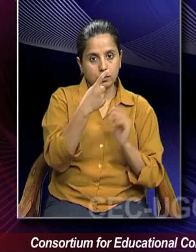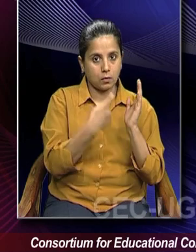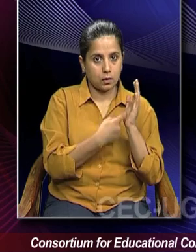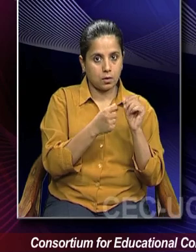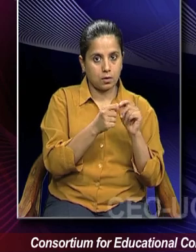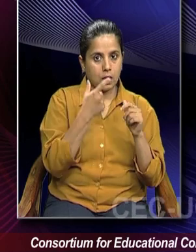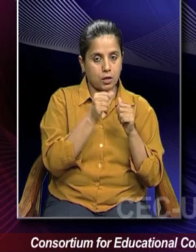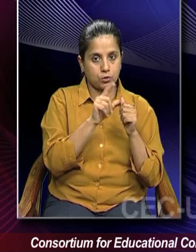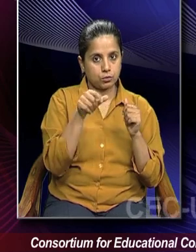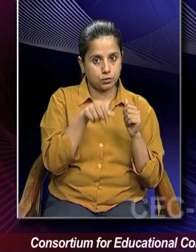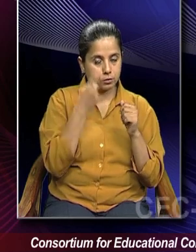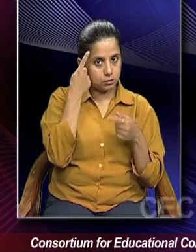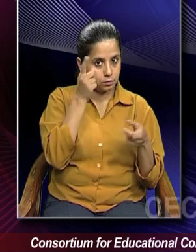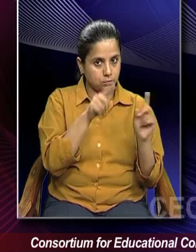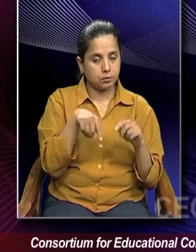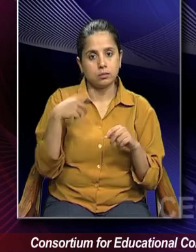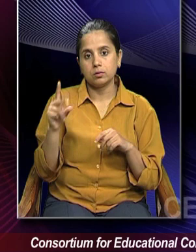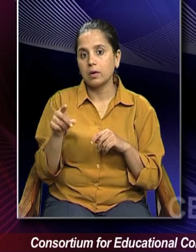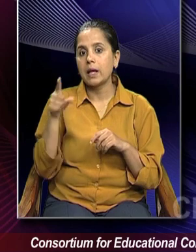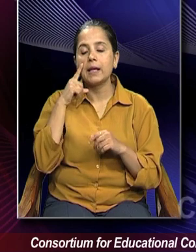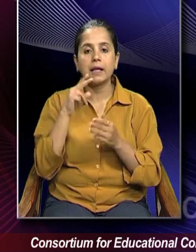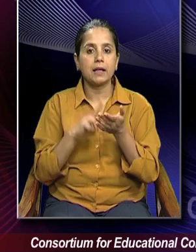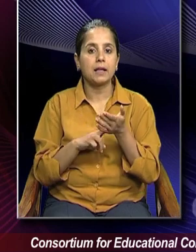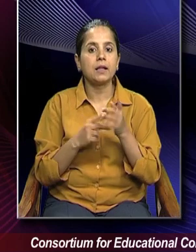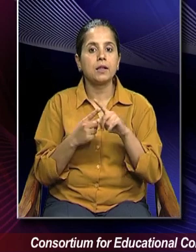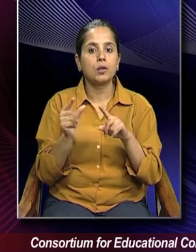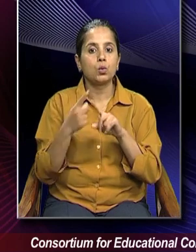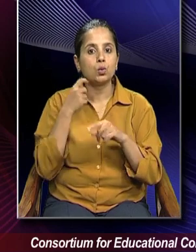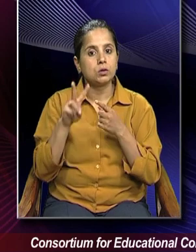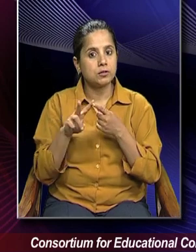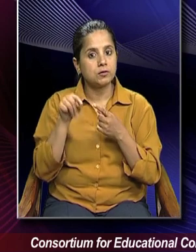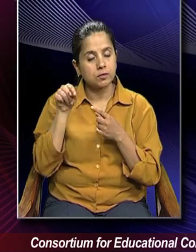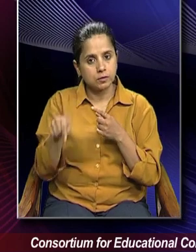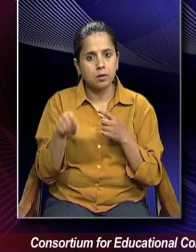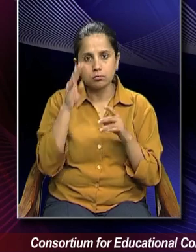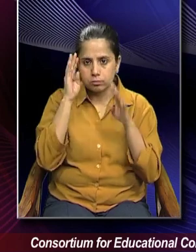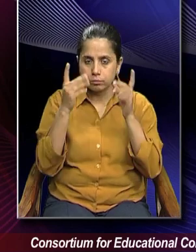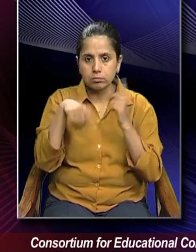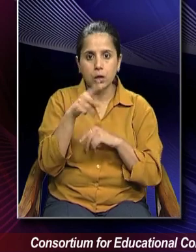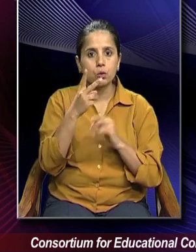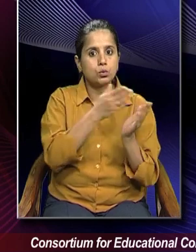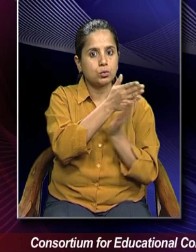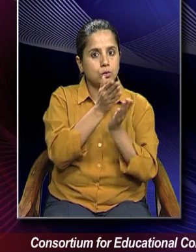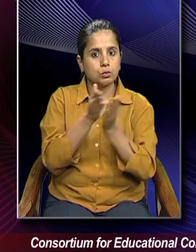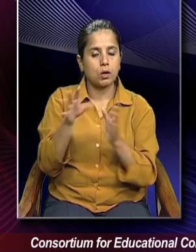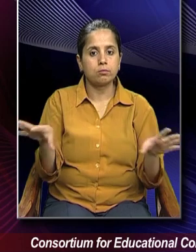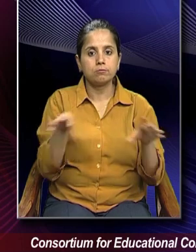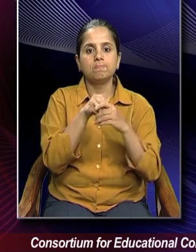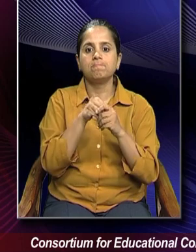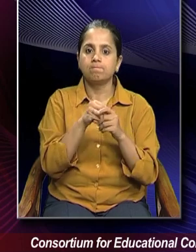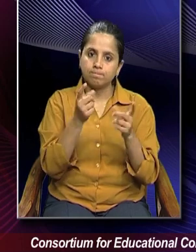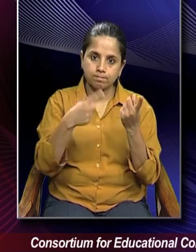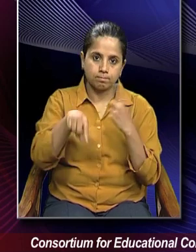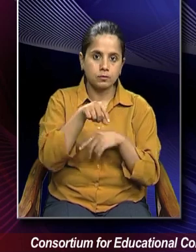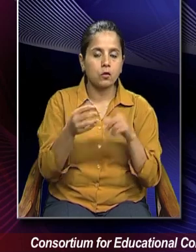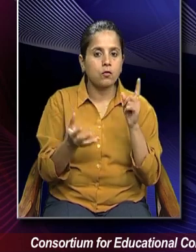analytic and second is intuitive creative. These two approaches are actually combined together to